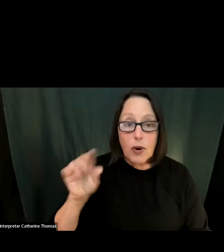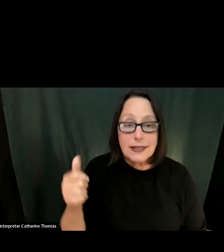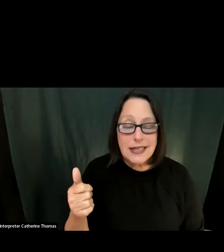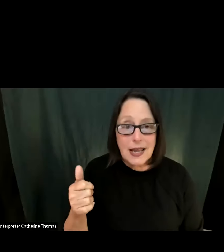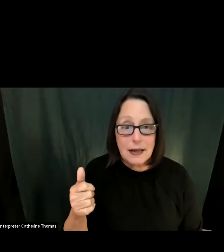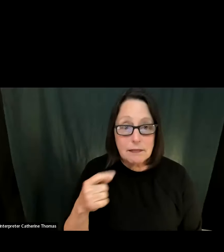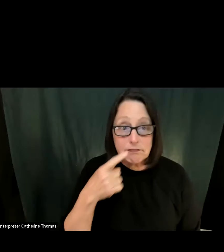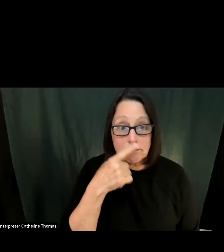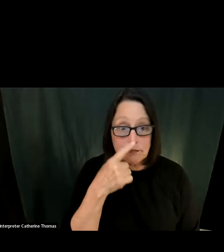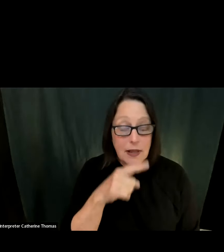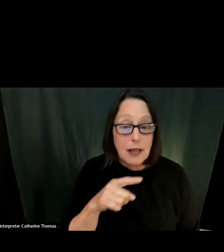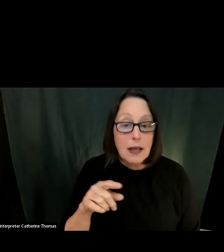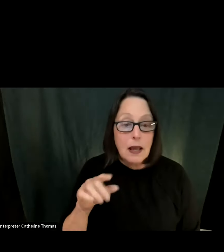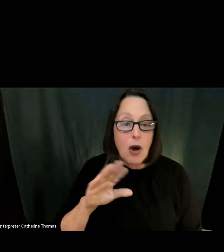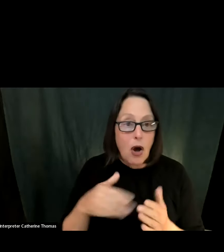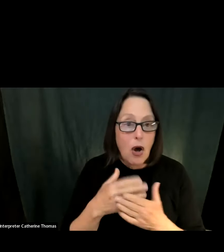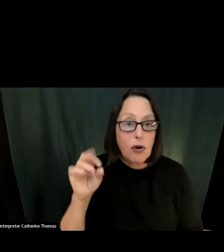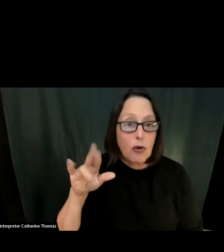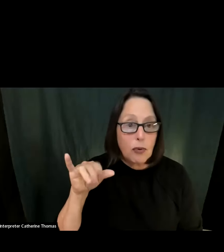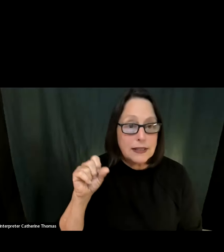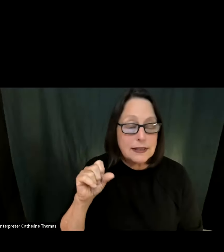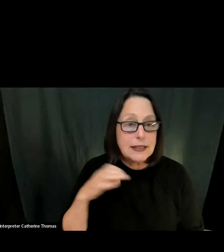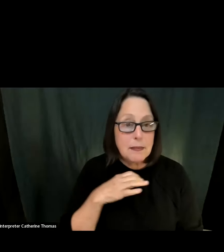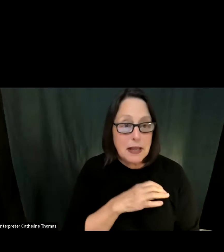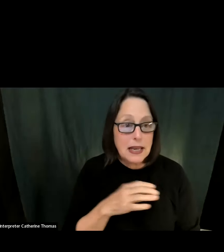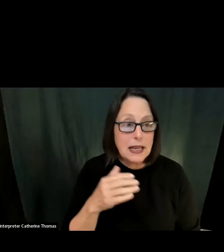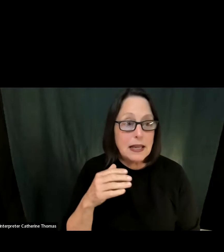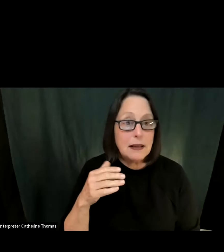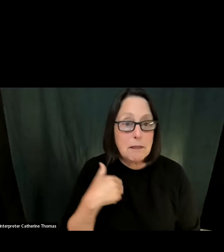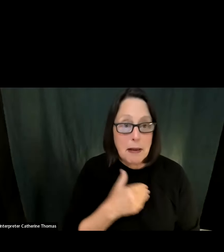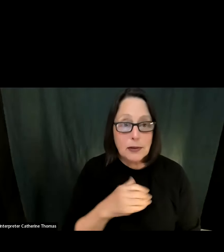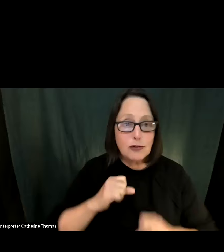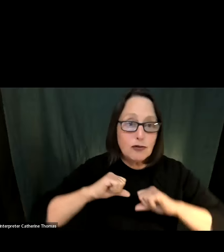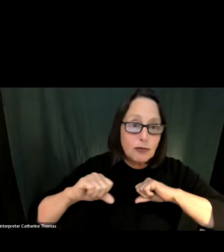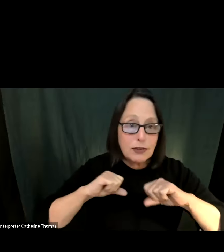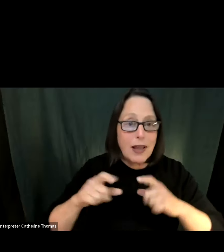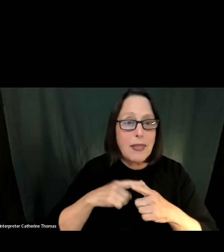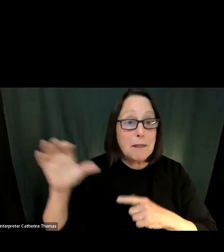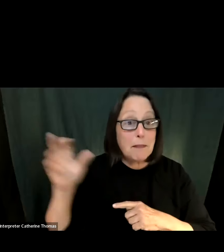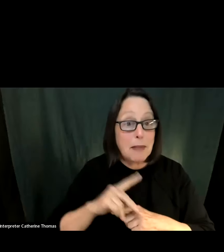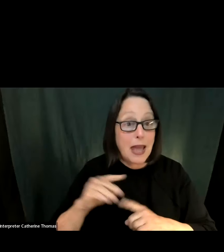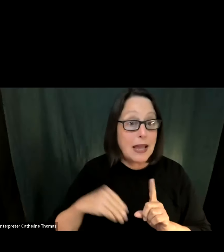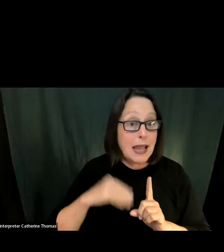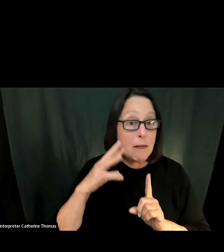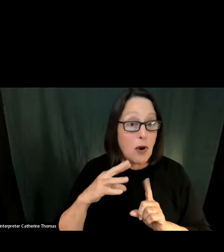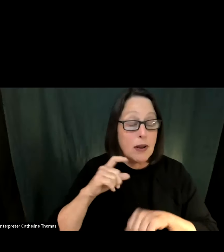everyone can, all CRIS committee members, get the stretching you need and come back with your cameras on at 4:10. We'll dive into our discussion. See you